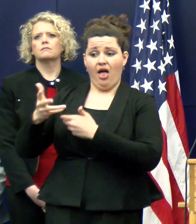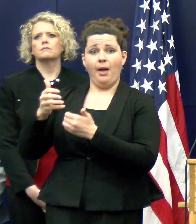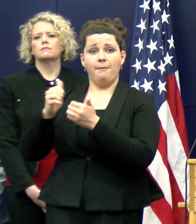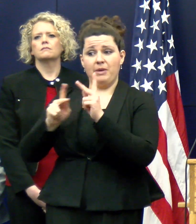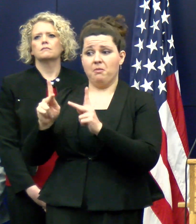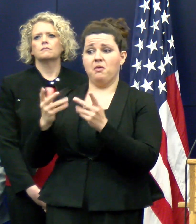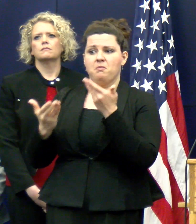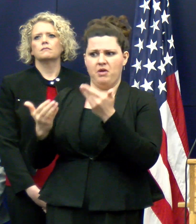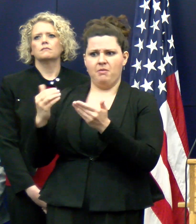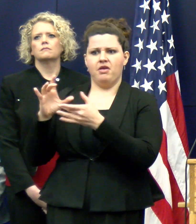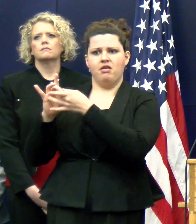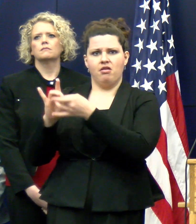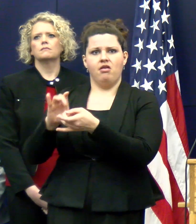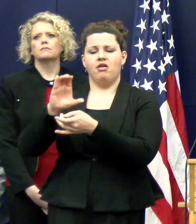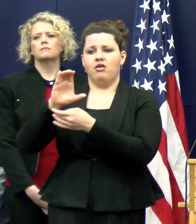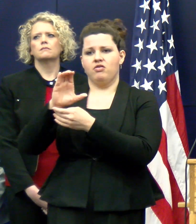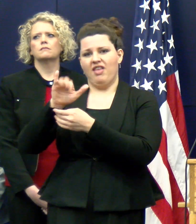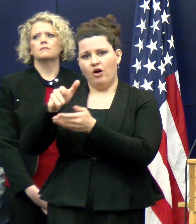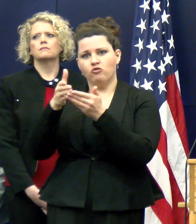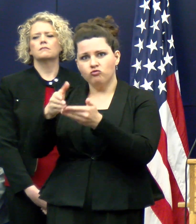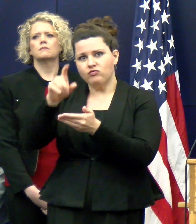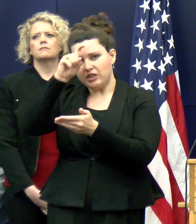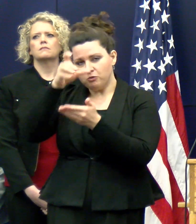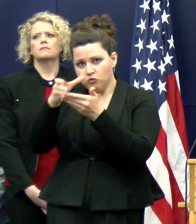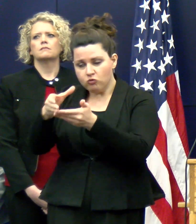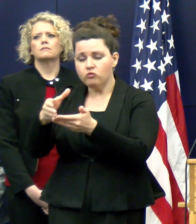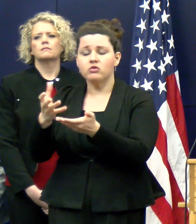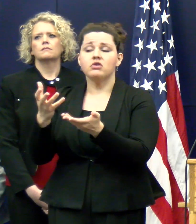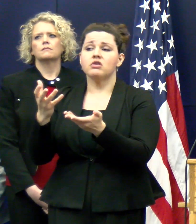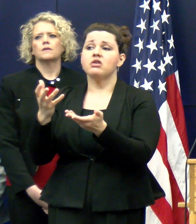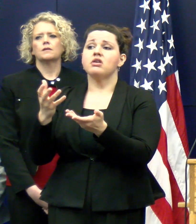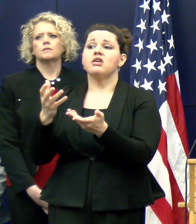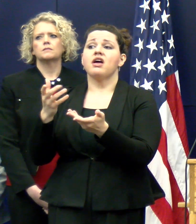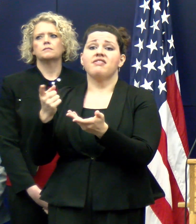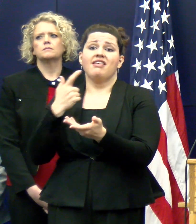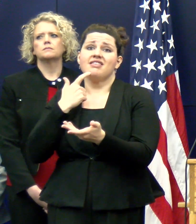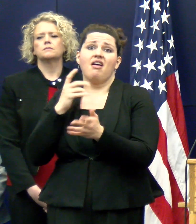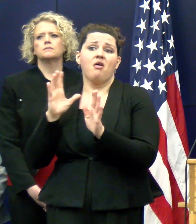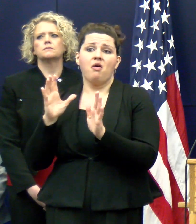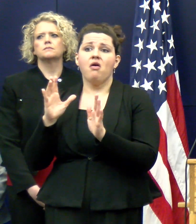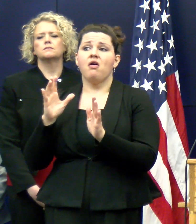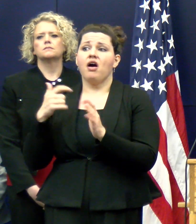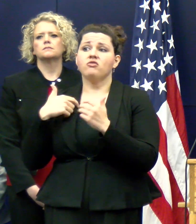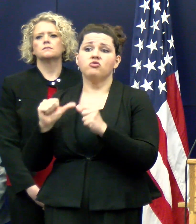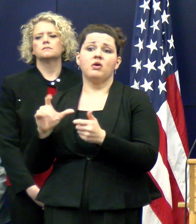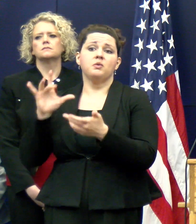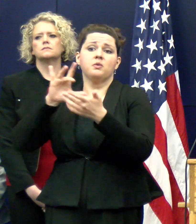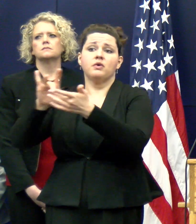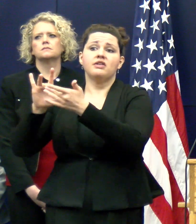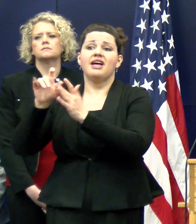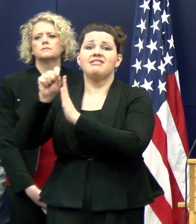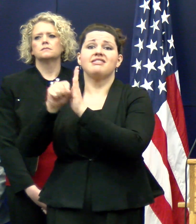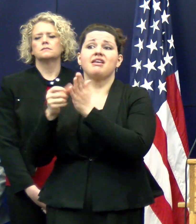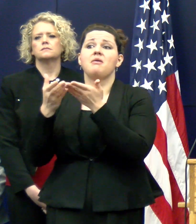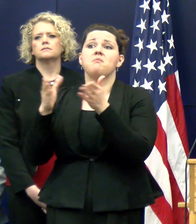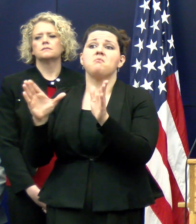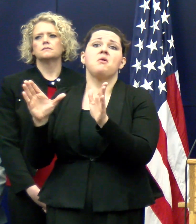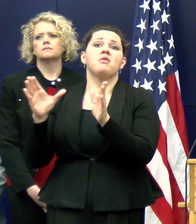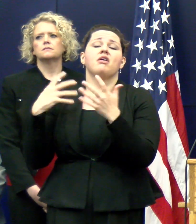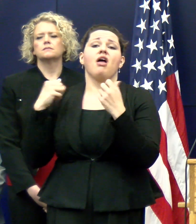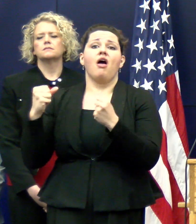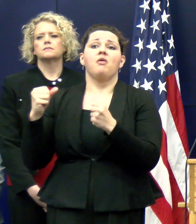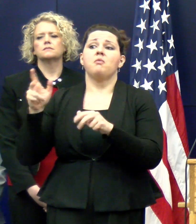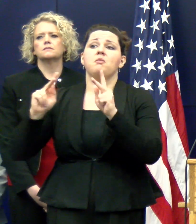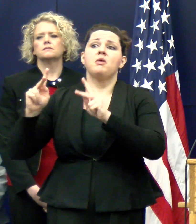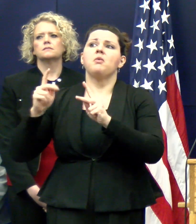who may have been linked to this cruise in Egypt, Mm-hmm. and are claiming that they have tried to reach out to state public health officials about